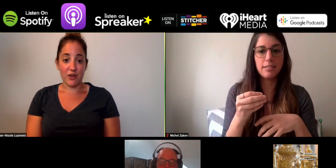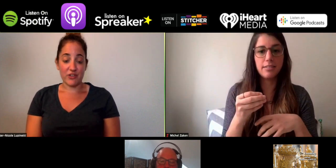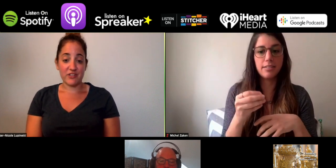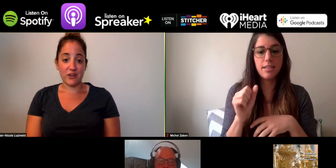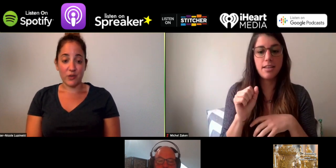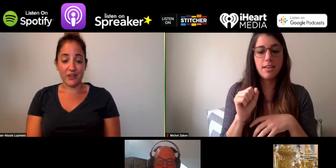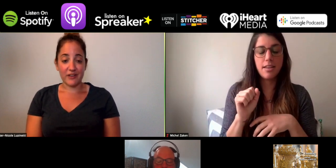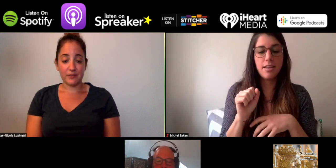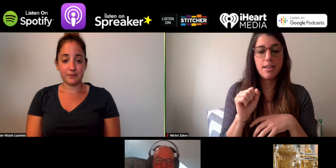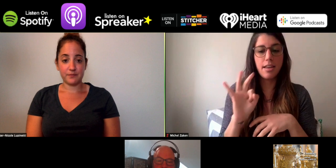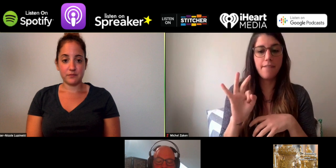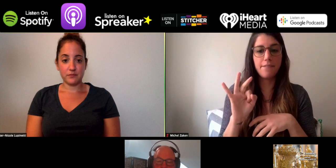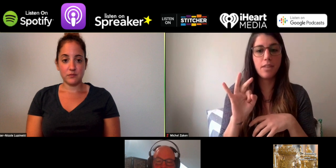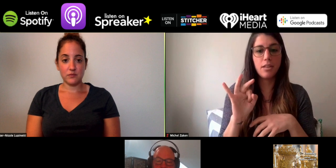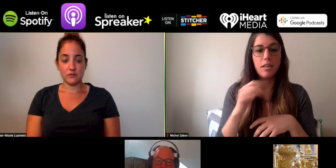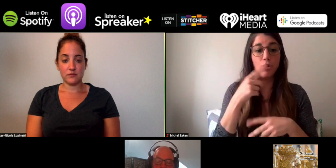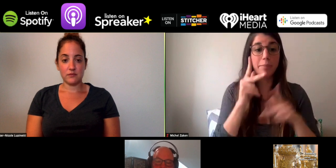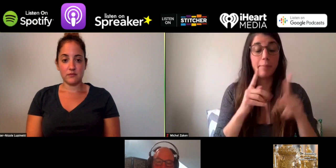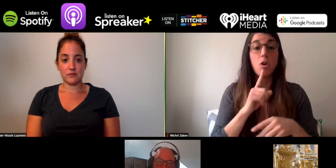are interested and willing.